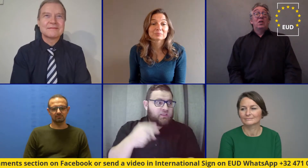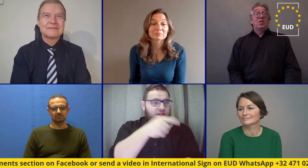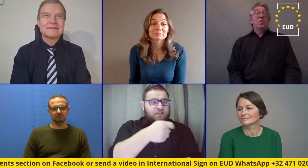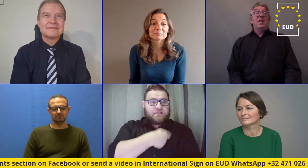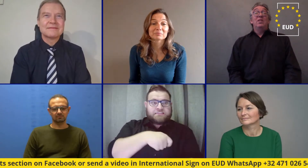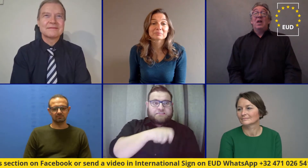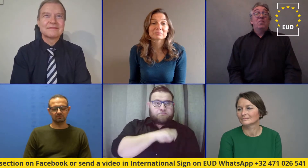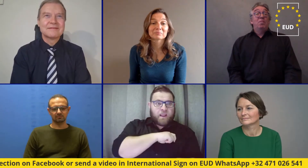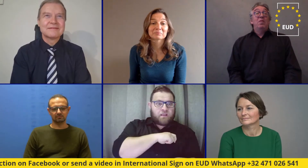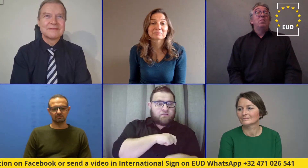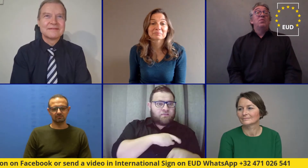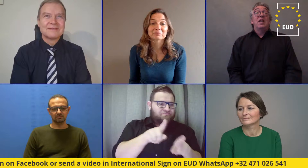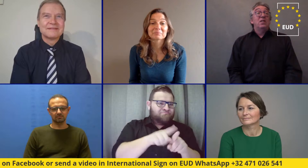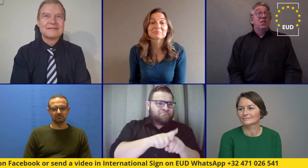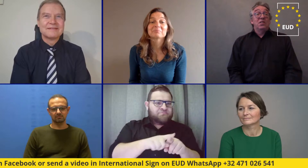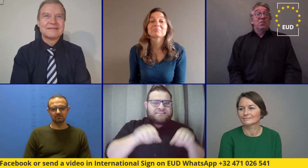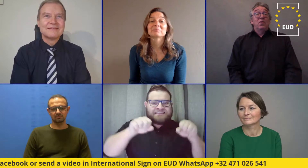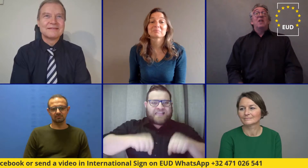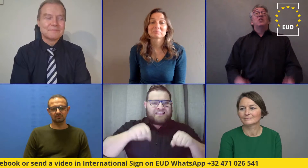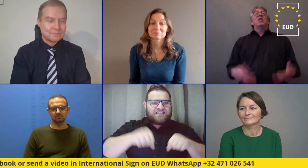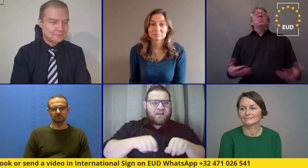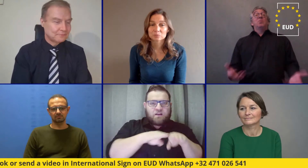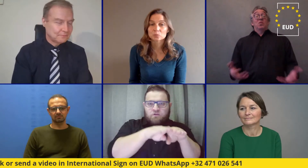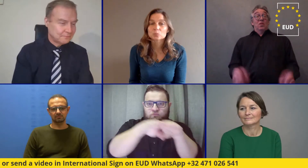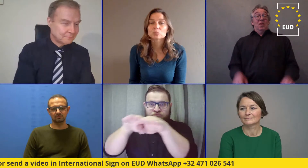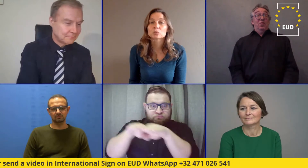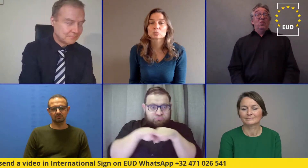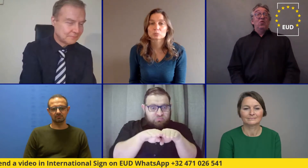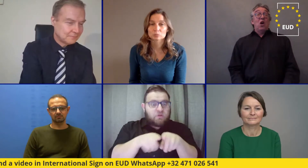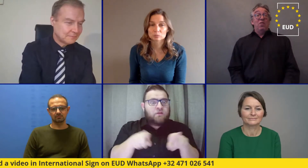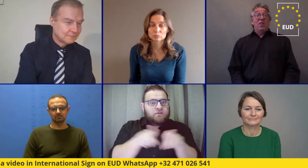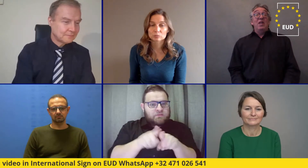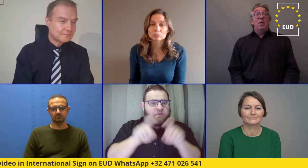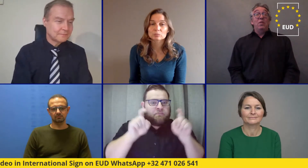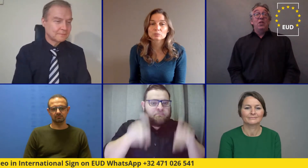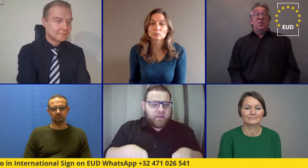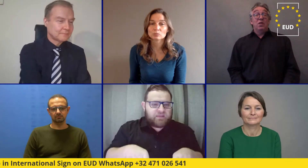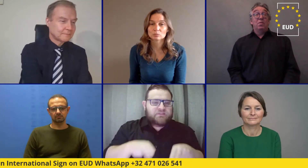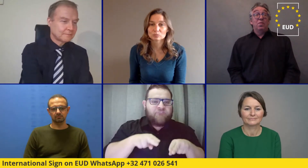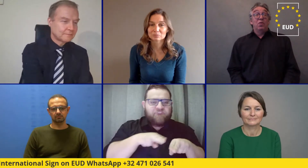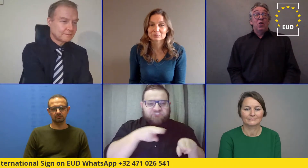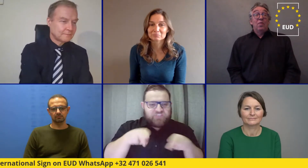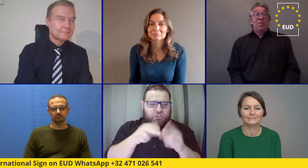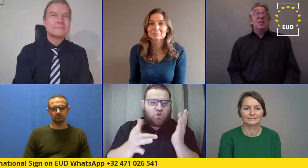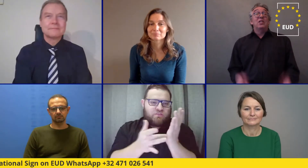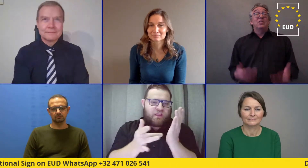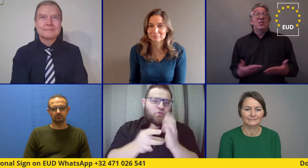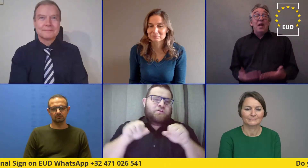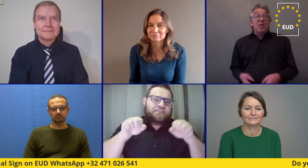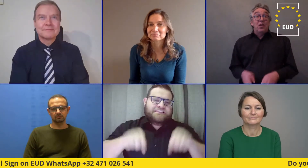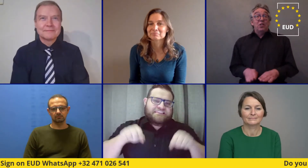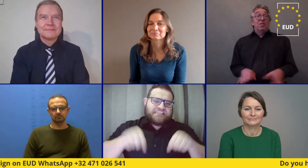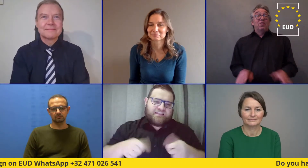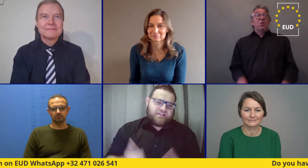We need to have minimum standards. For example, if you drive anywhere in Europe, there's a standard